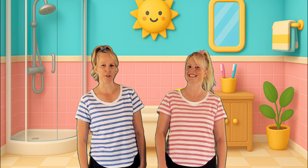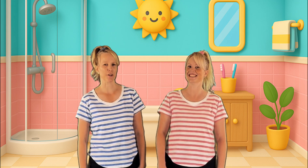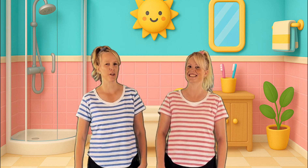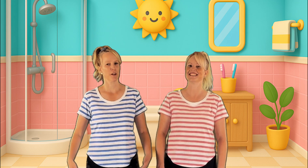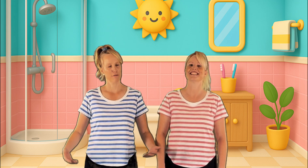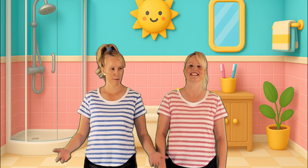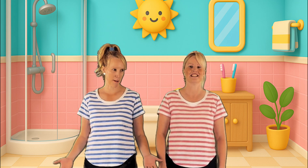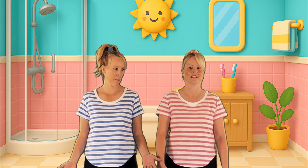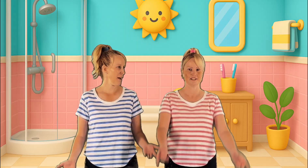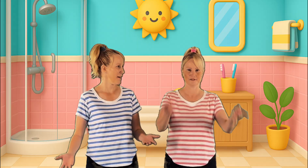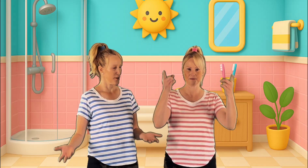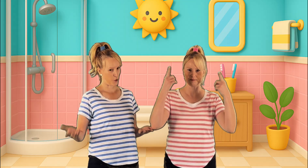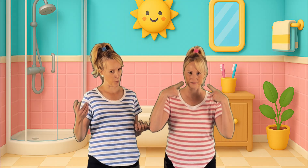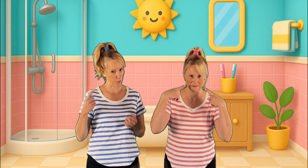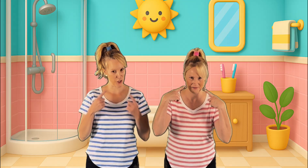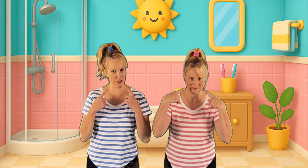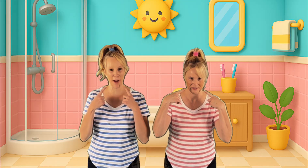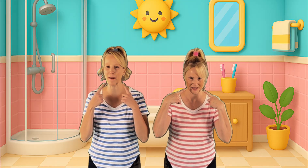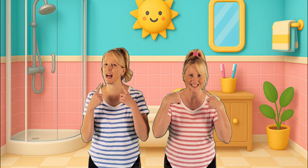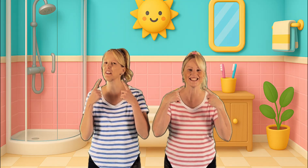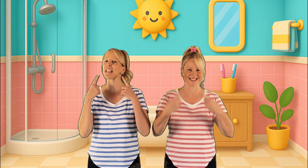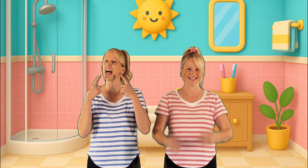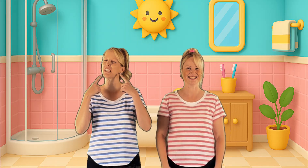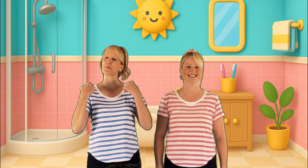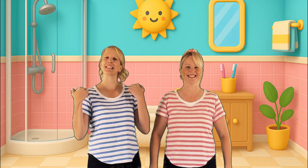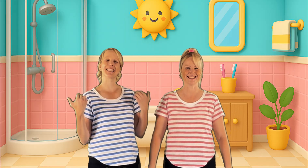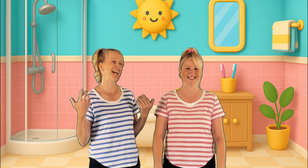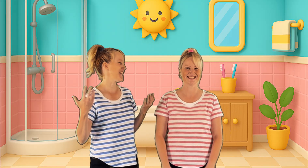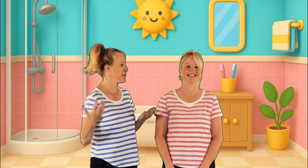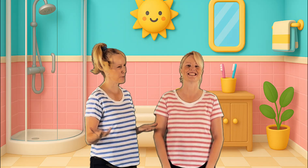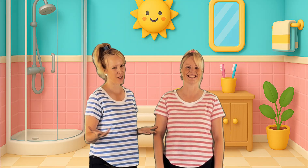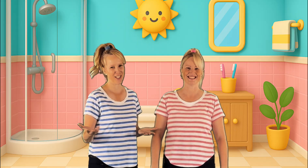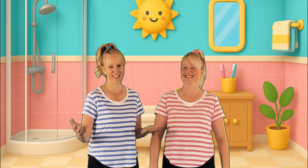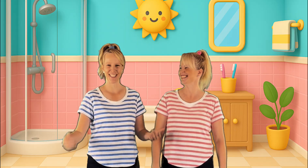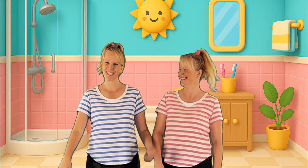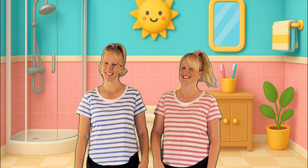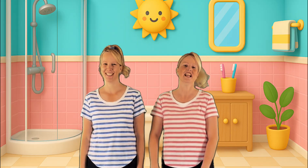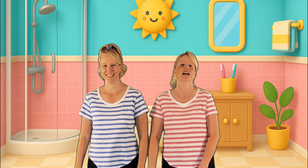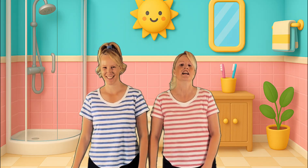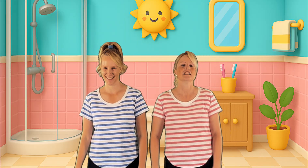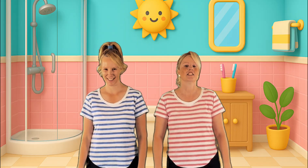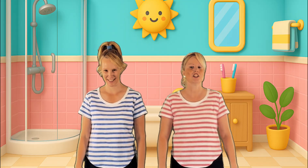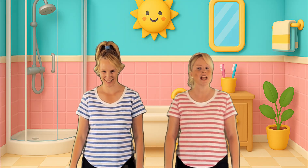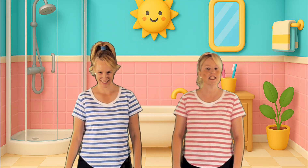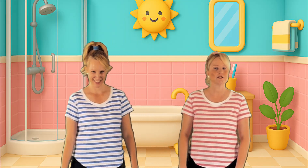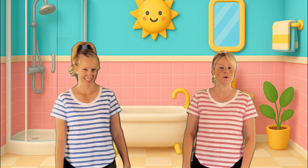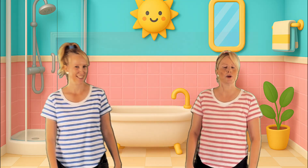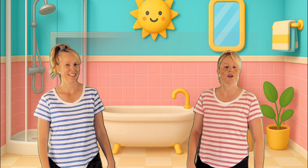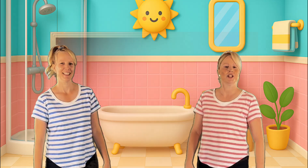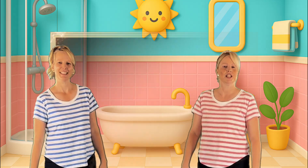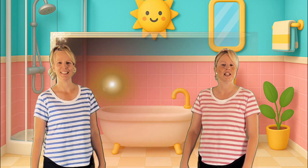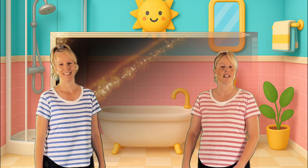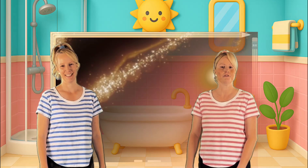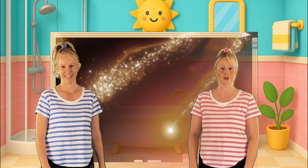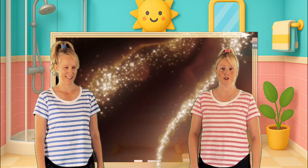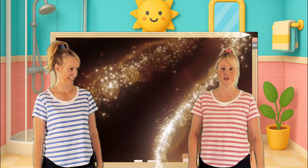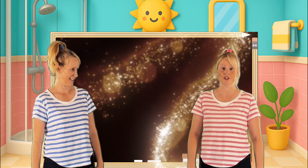talk. Remember to watch our mouths as we say the words. Today's word, first